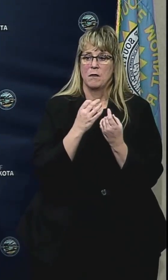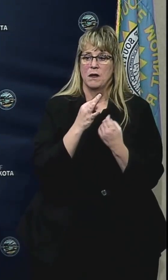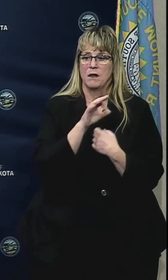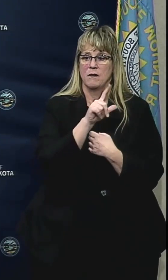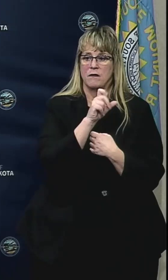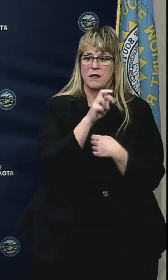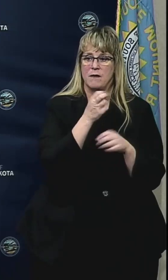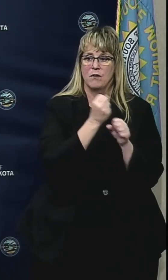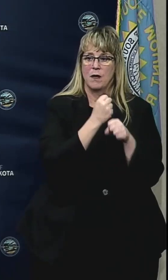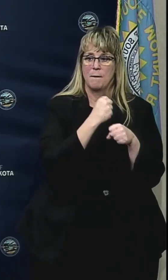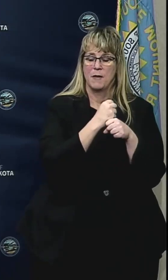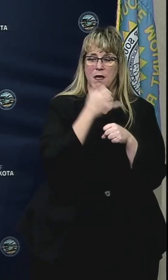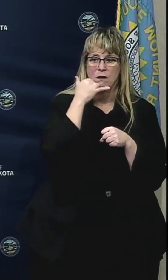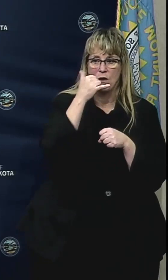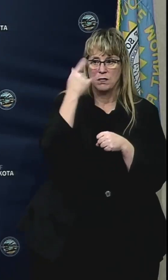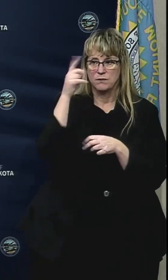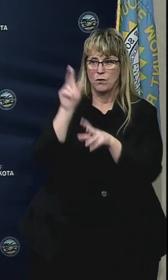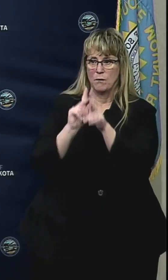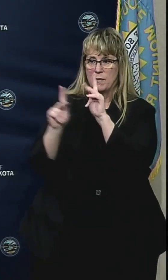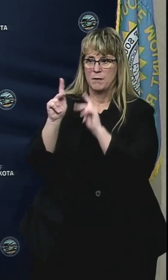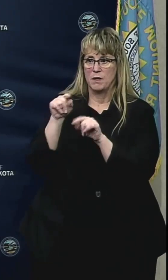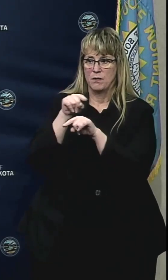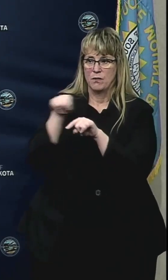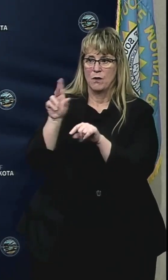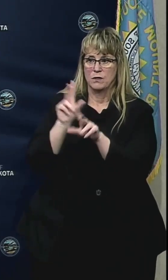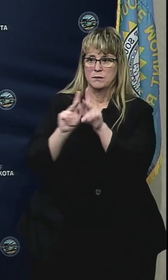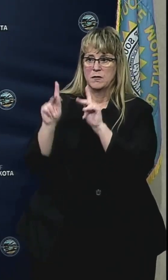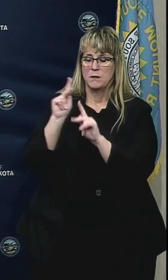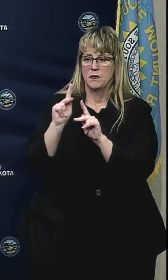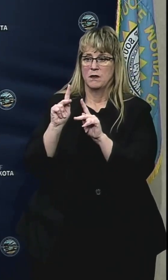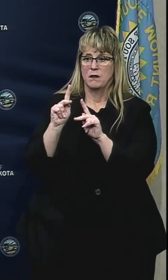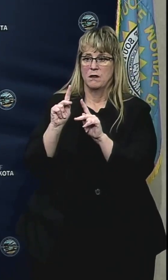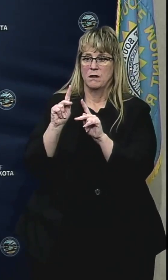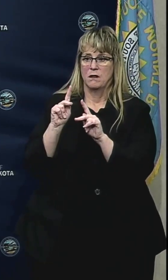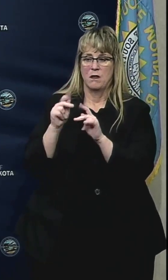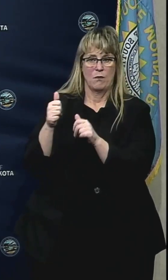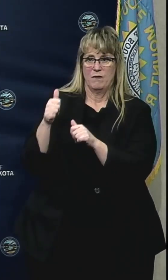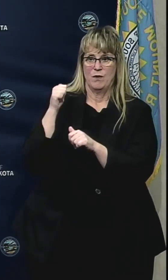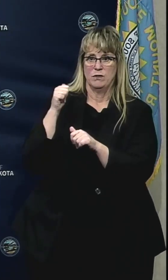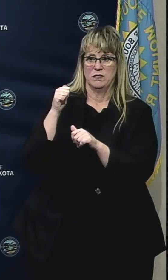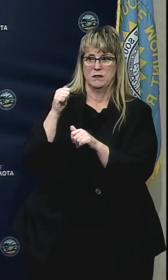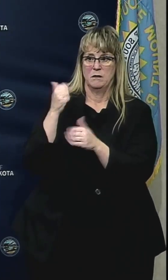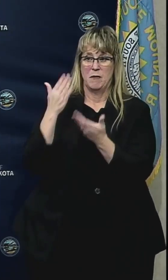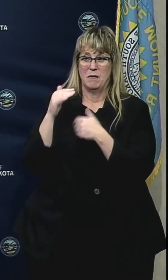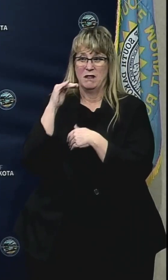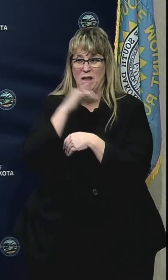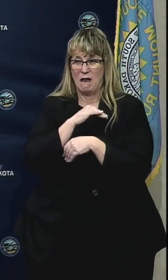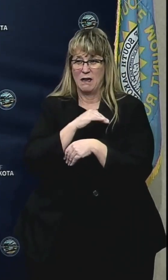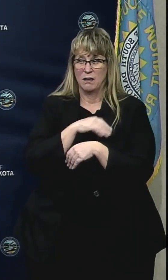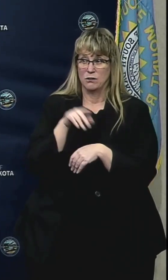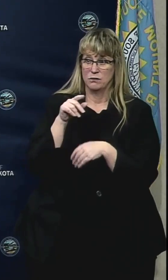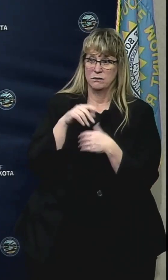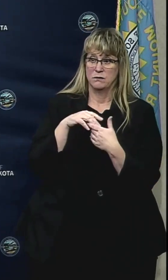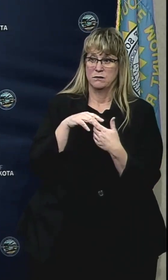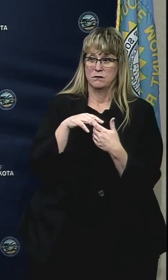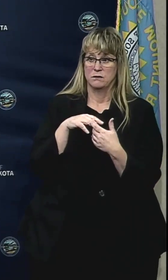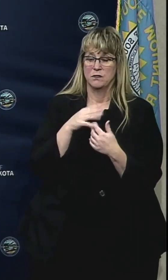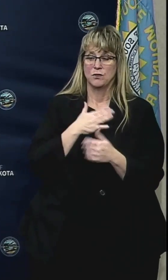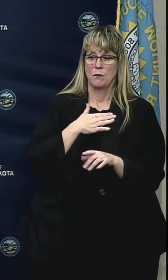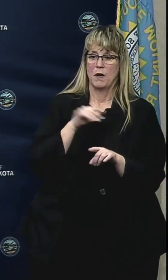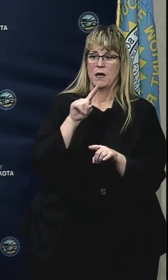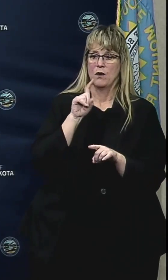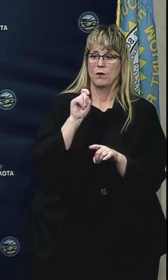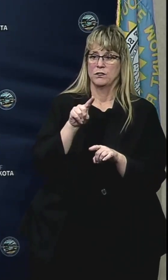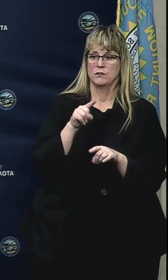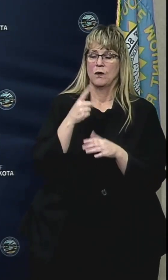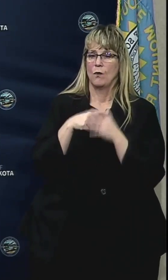get jobs and people are refusing, which means that there could be fraud and all that kind of rigmarole and stuff. Do you know, so my question is